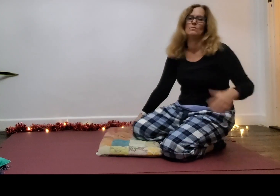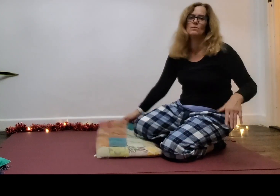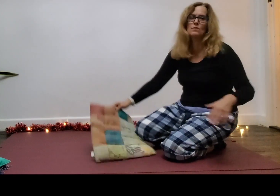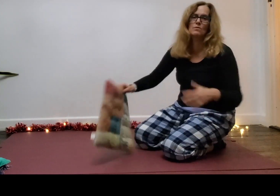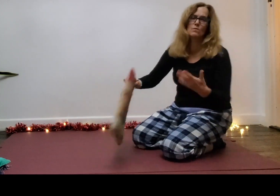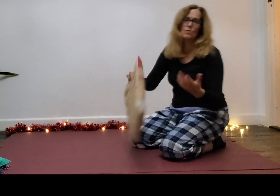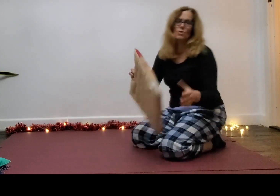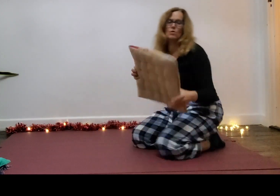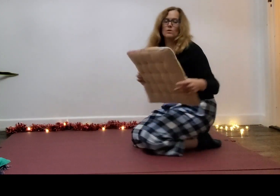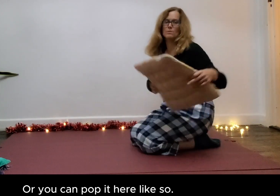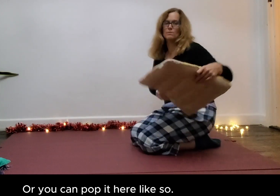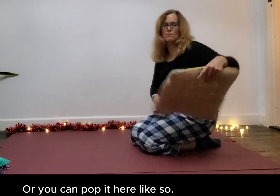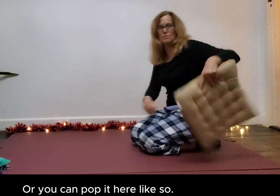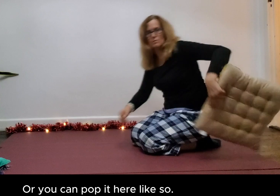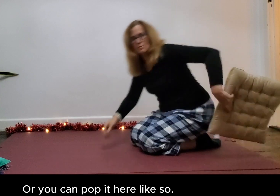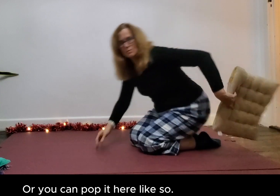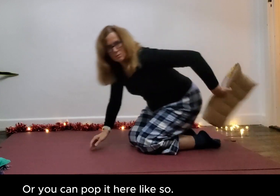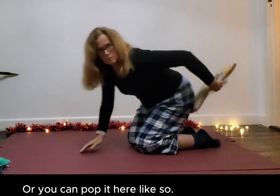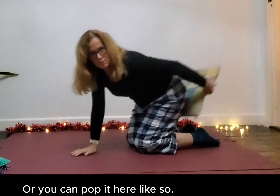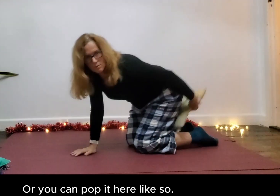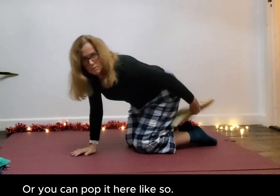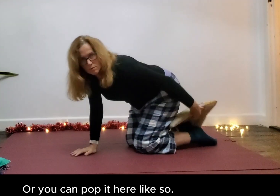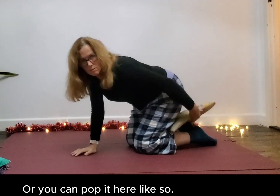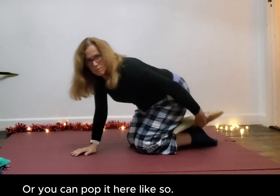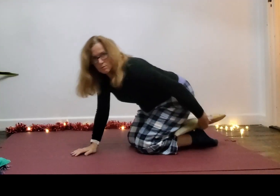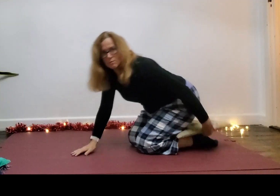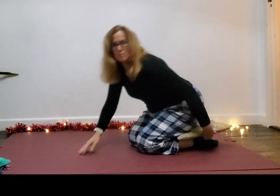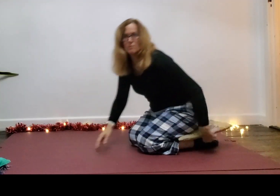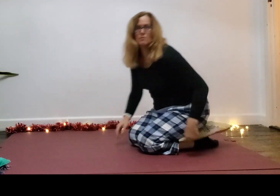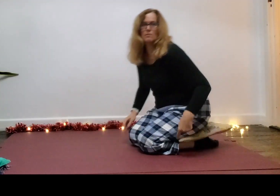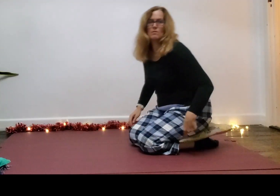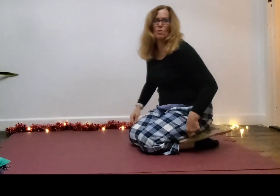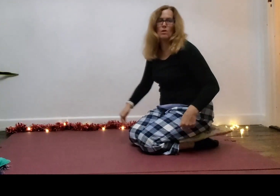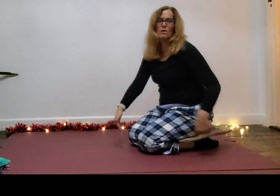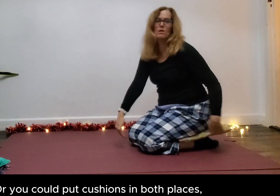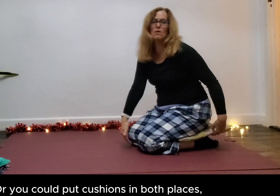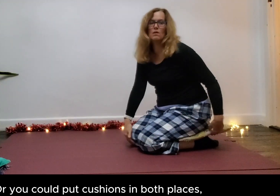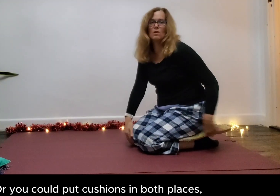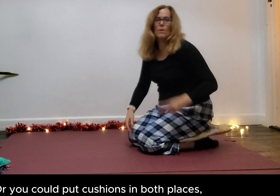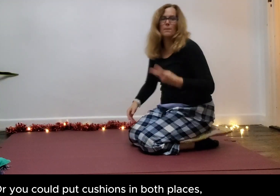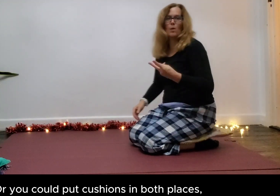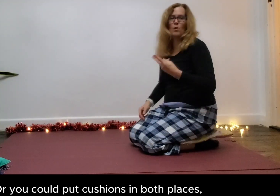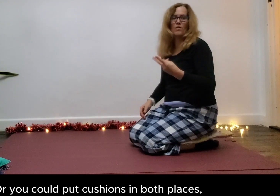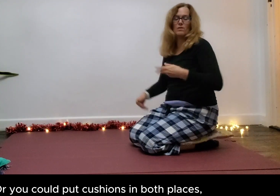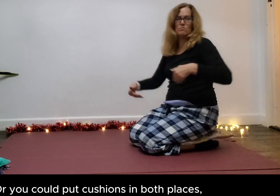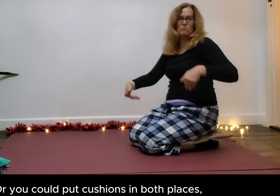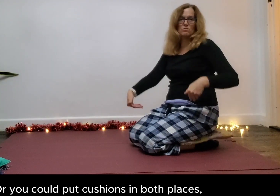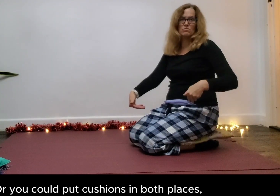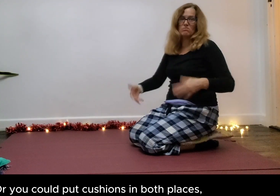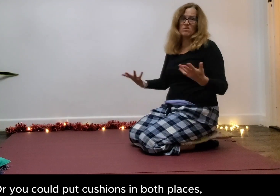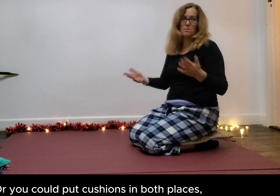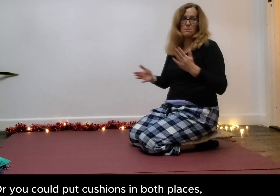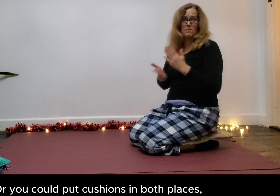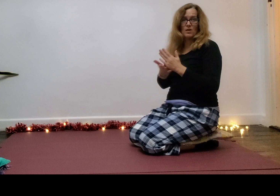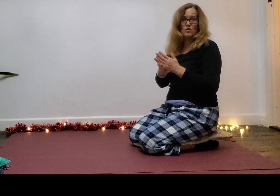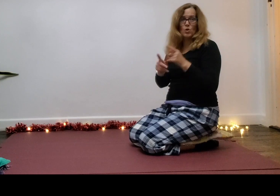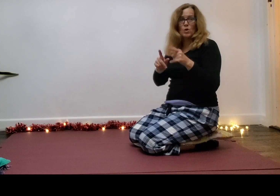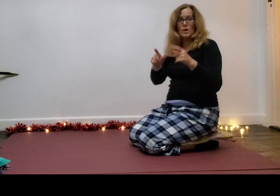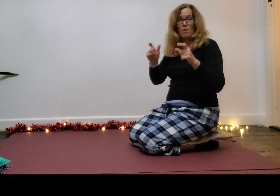or you can pop it here like so, or you could put cushions in both places. Just make sure that you are